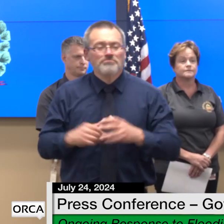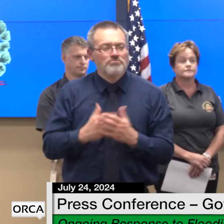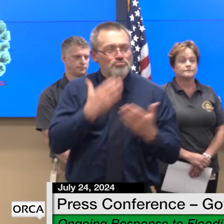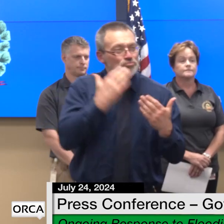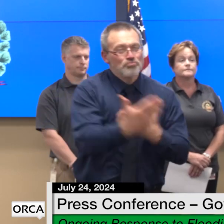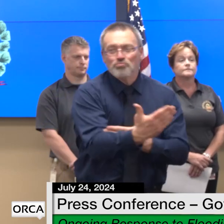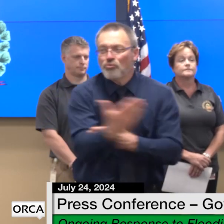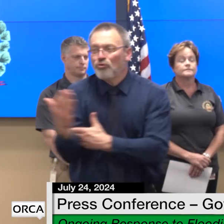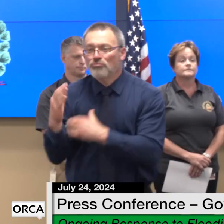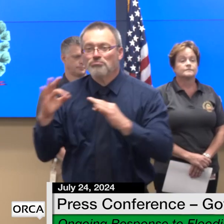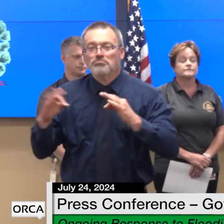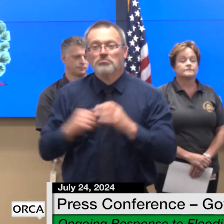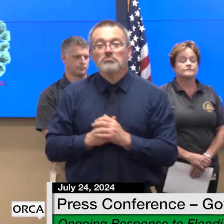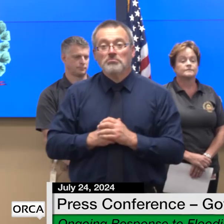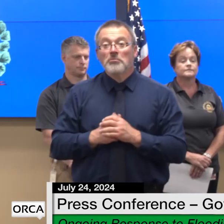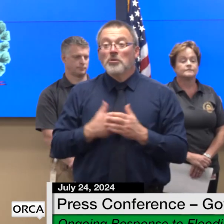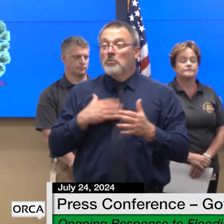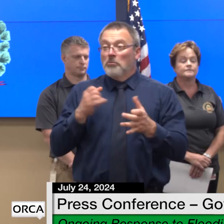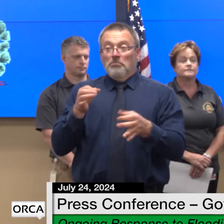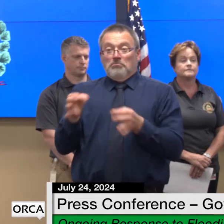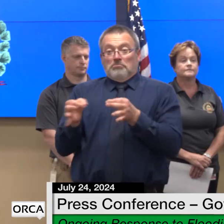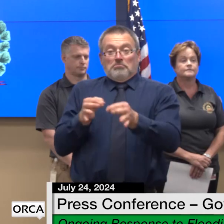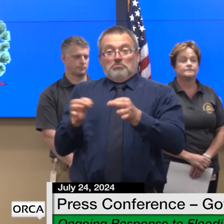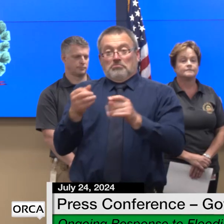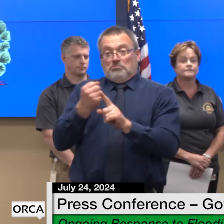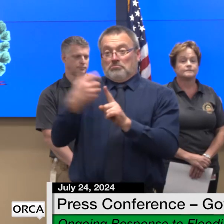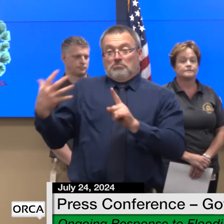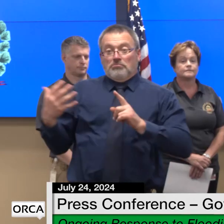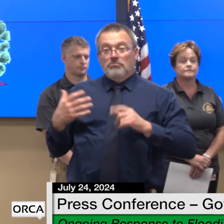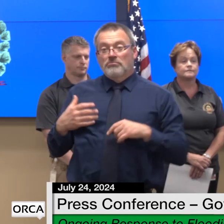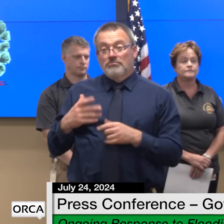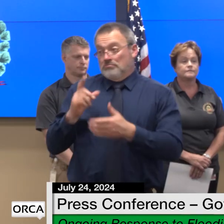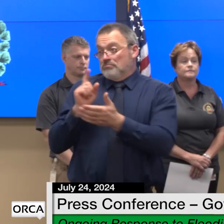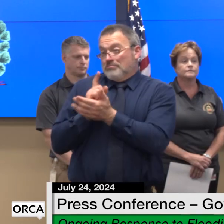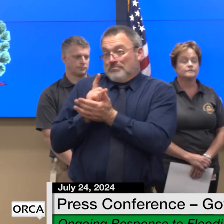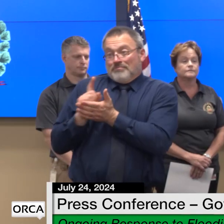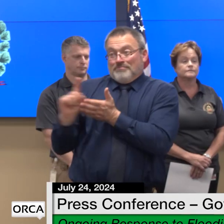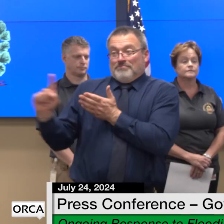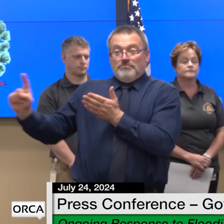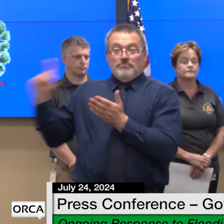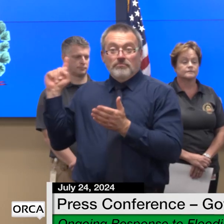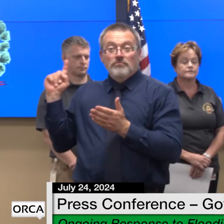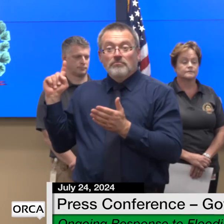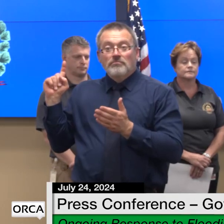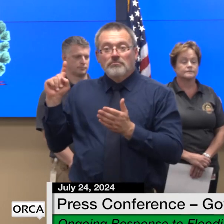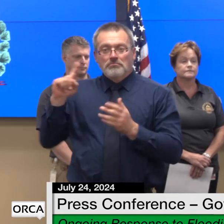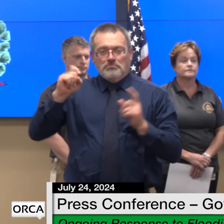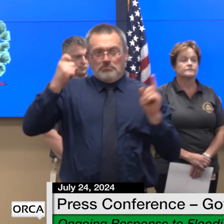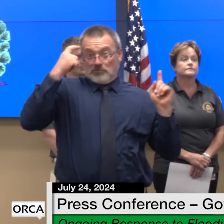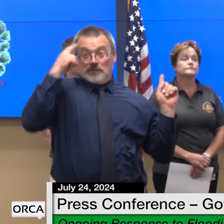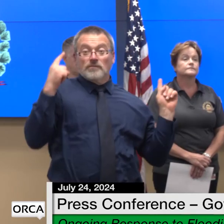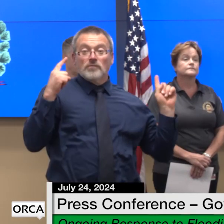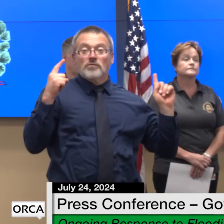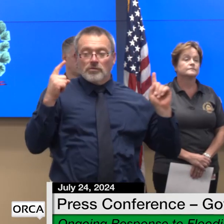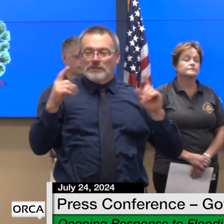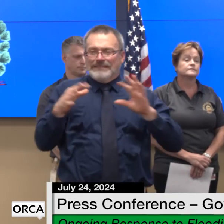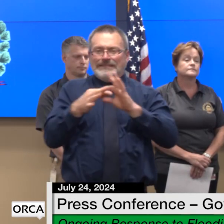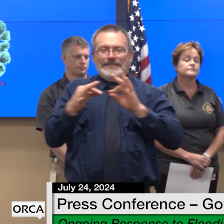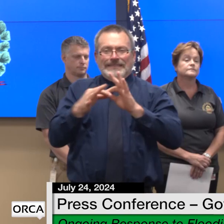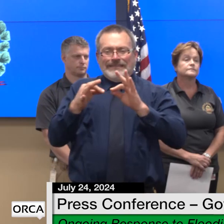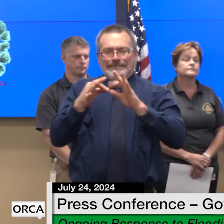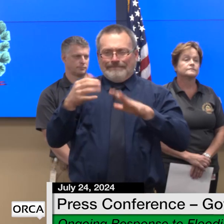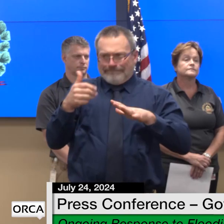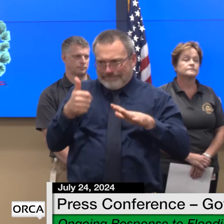I will start with letting you know that last week, Governor Scott issued an executive